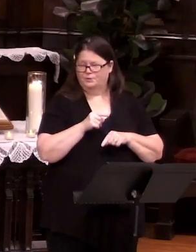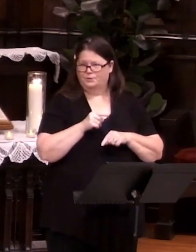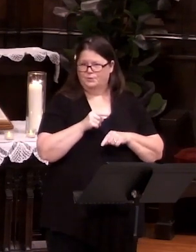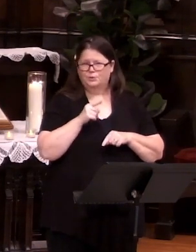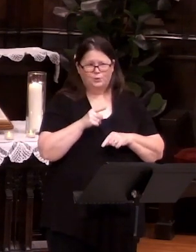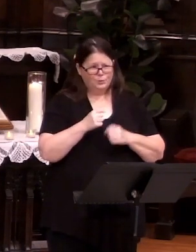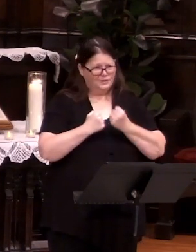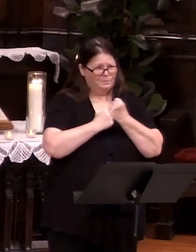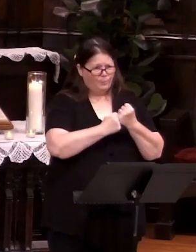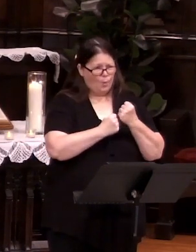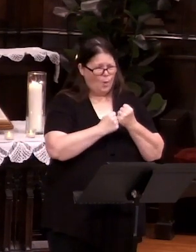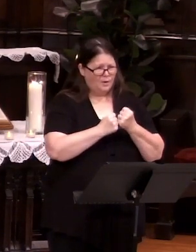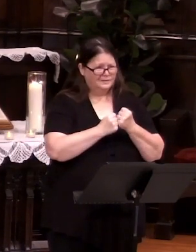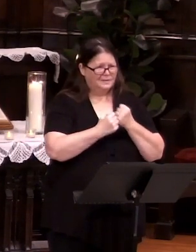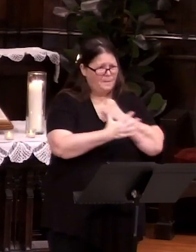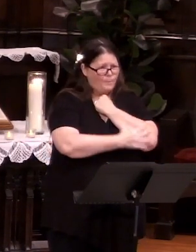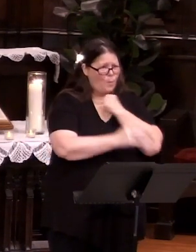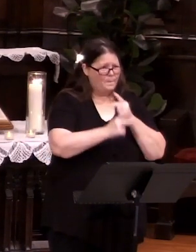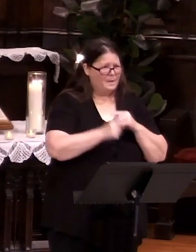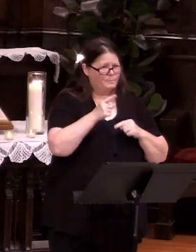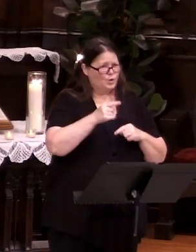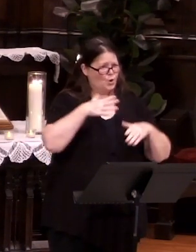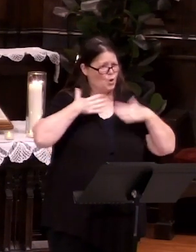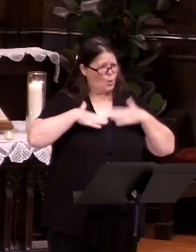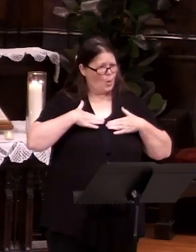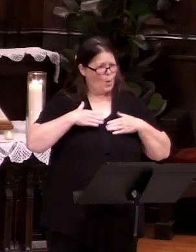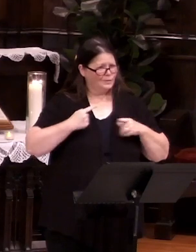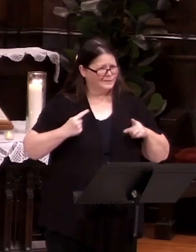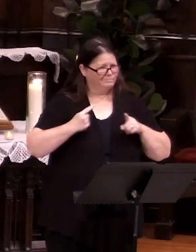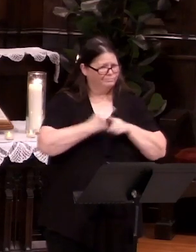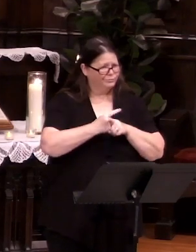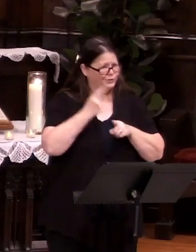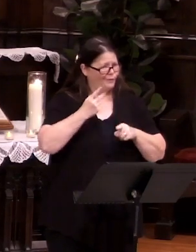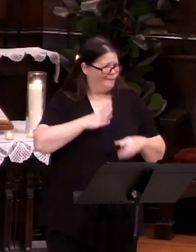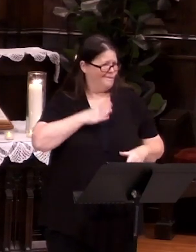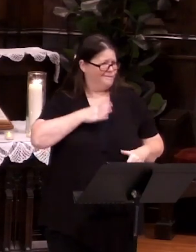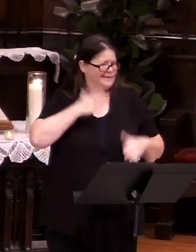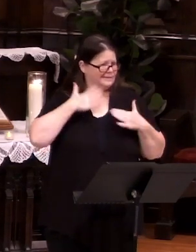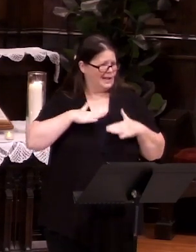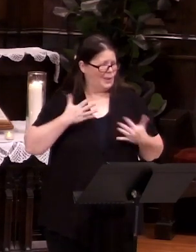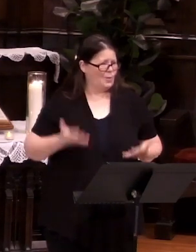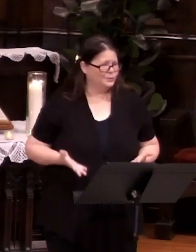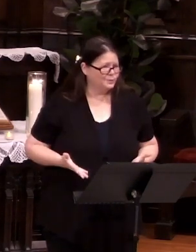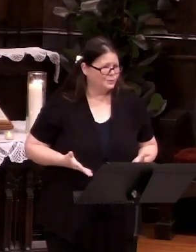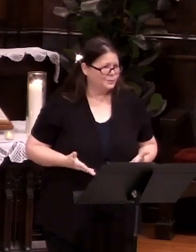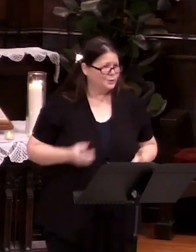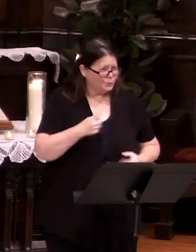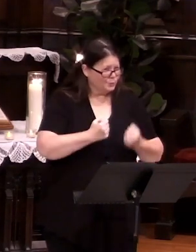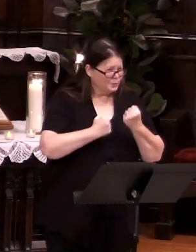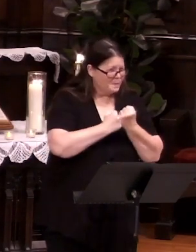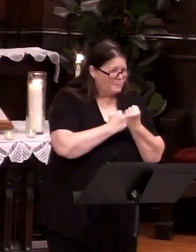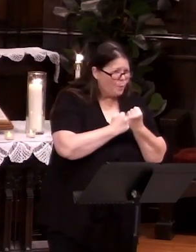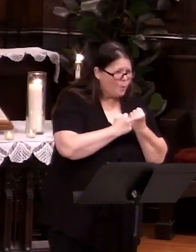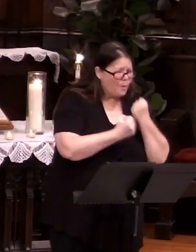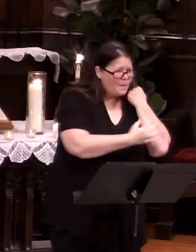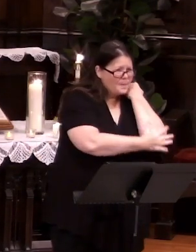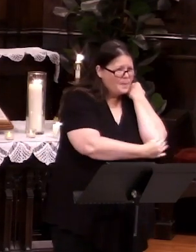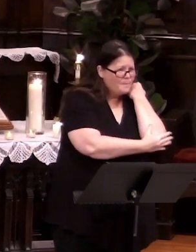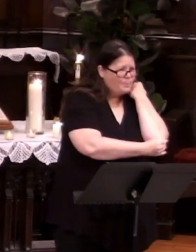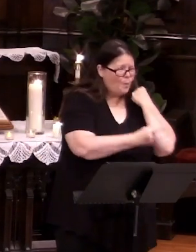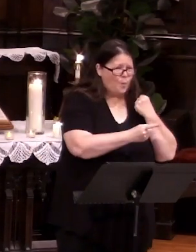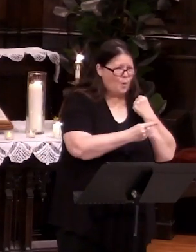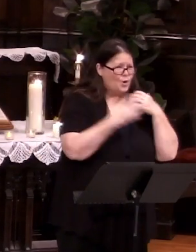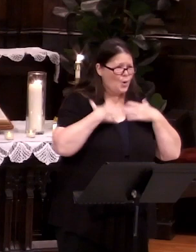hypocritical figure. How could a woman who publicly supported the interests of the poor and working classes